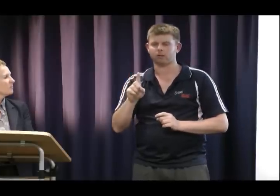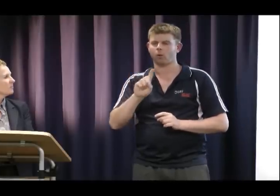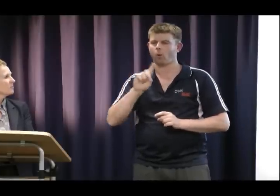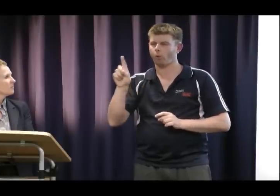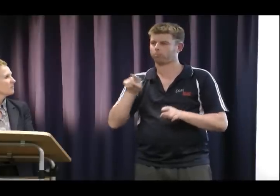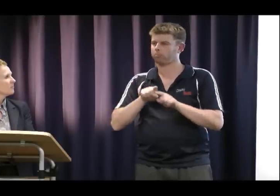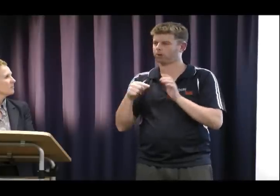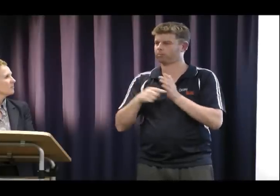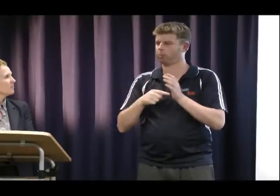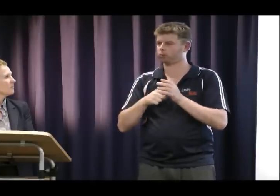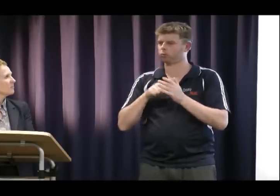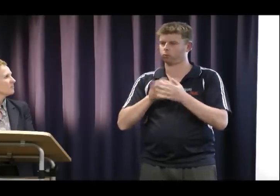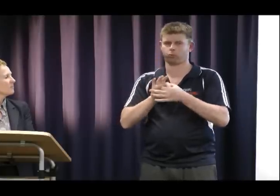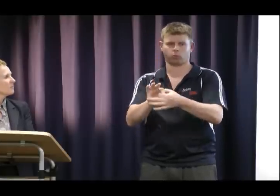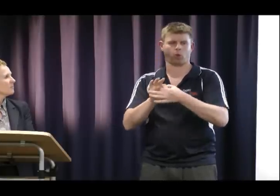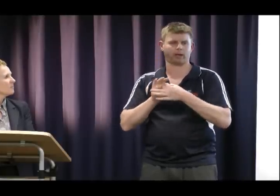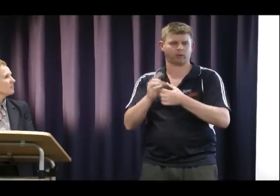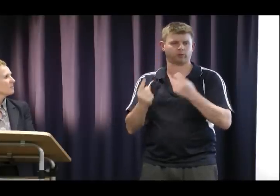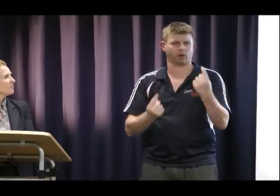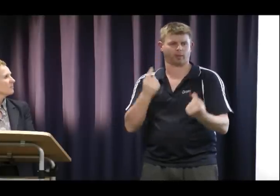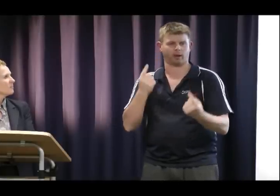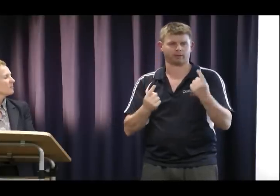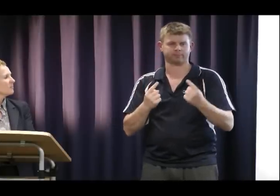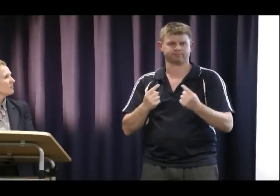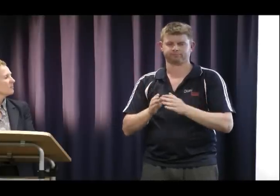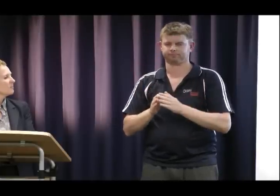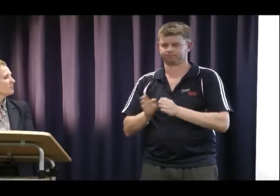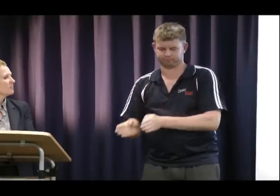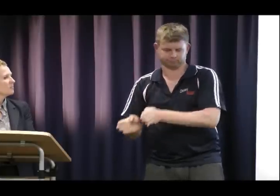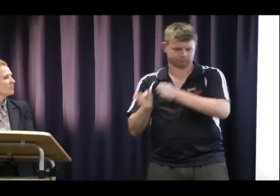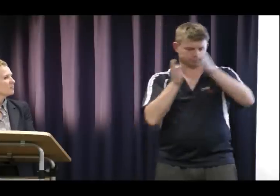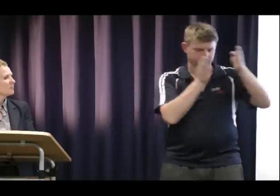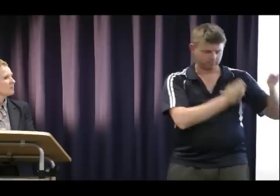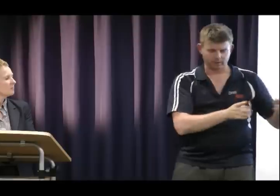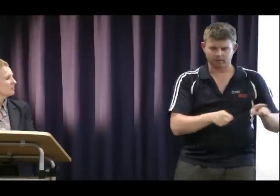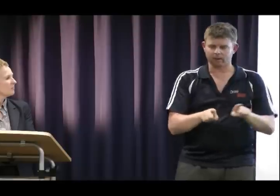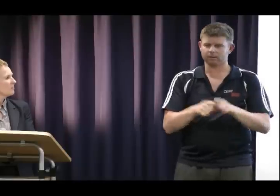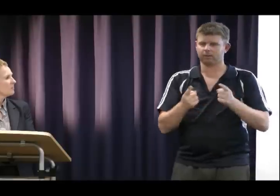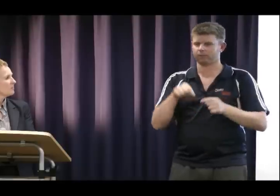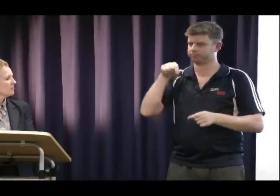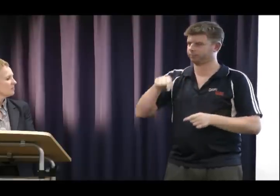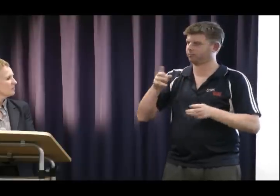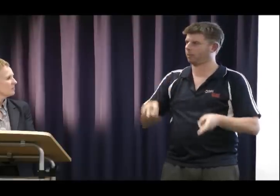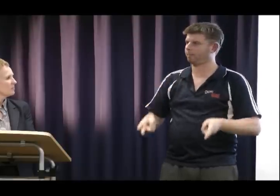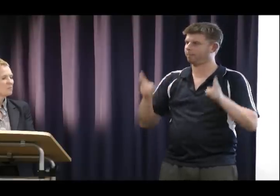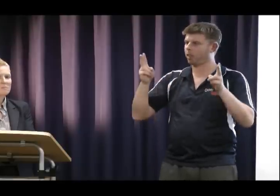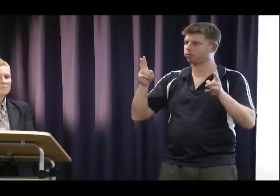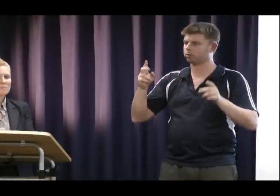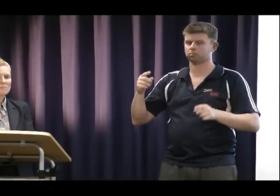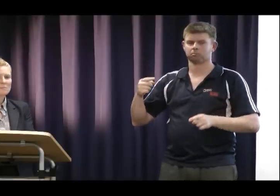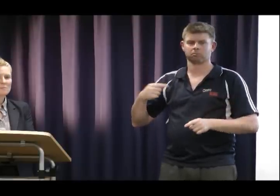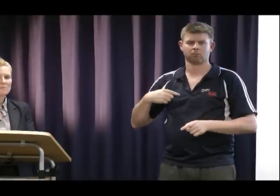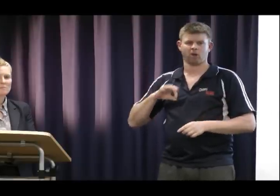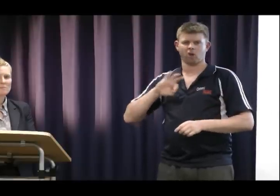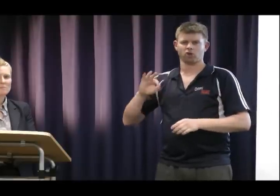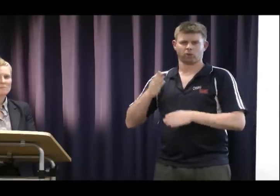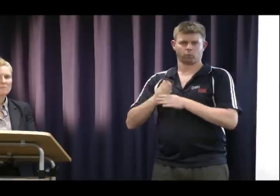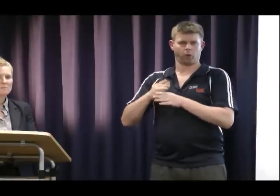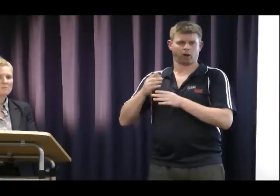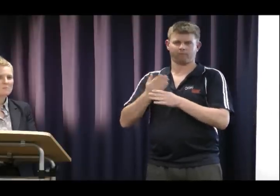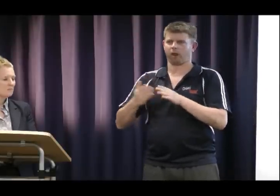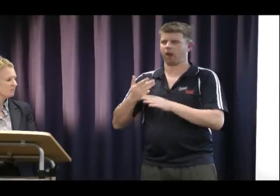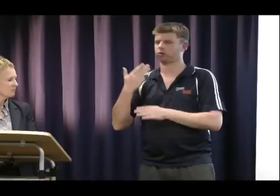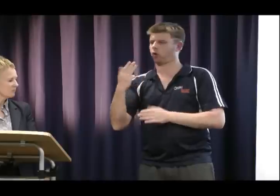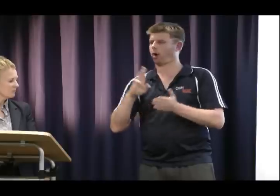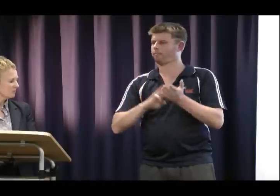provide more information to you without charge. But the most important thing is to coordinate with each other about the use of that location.